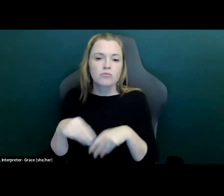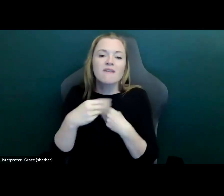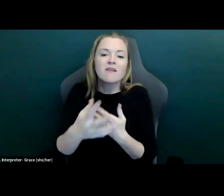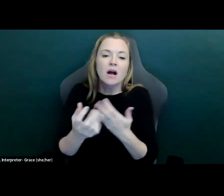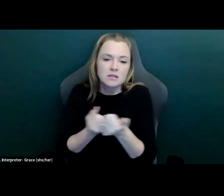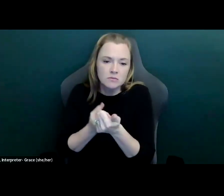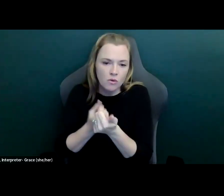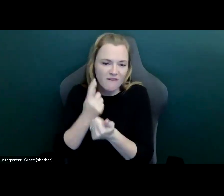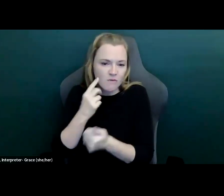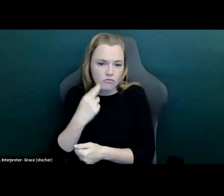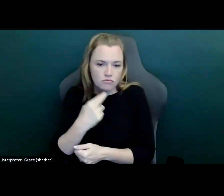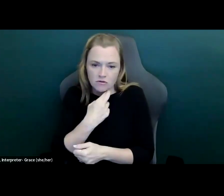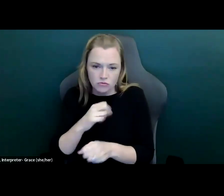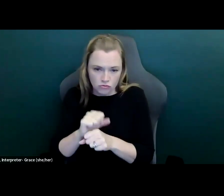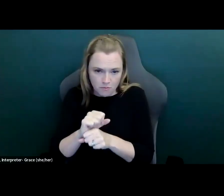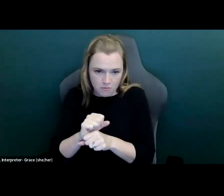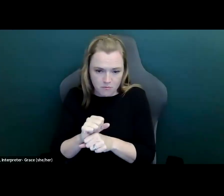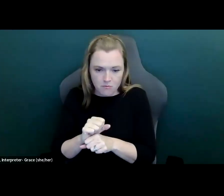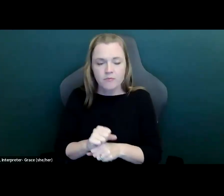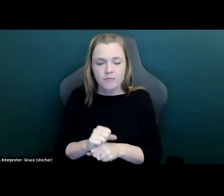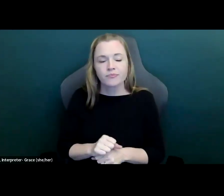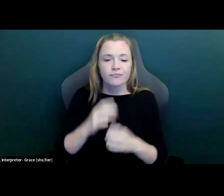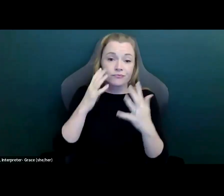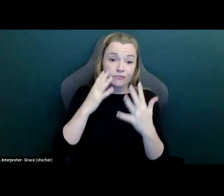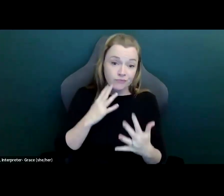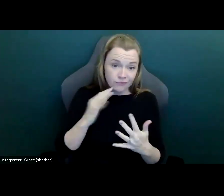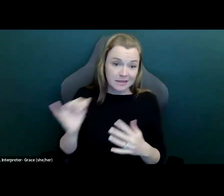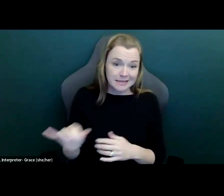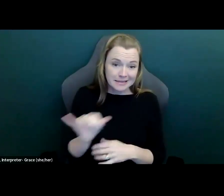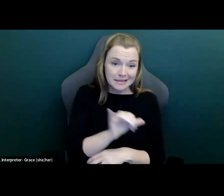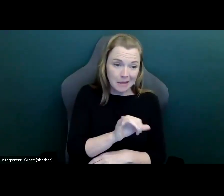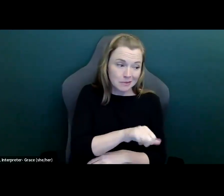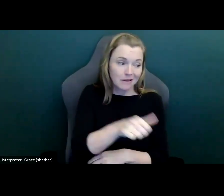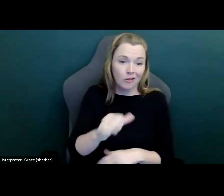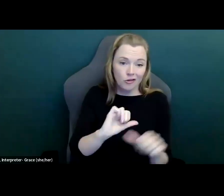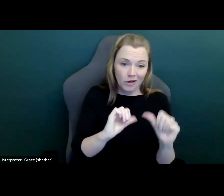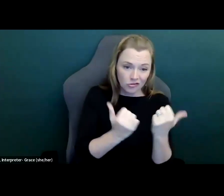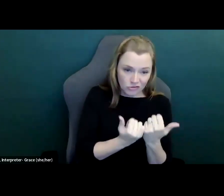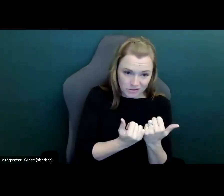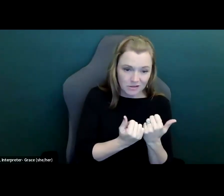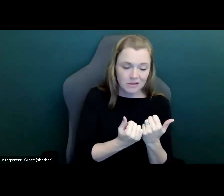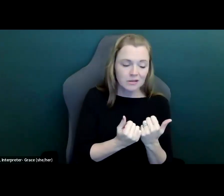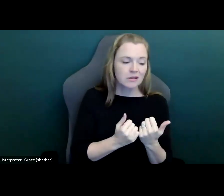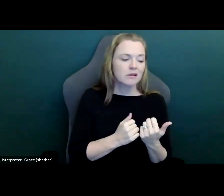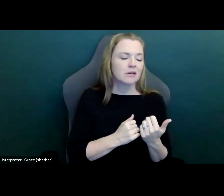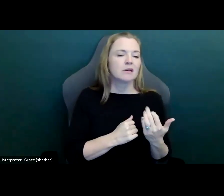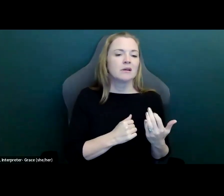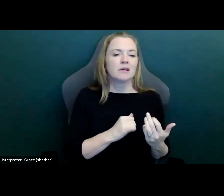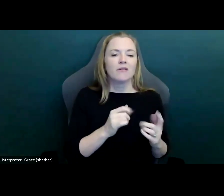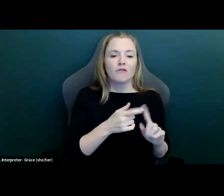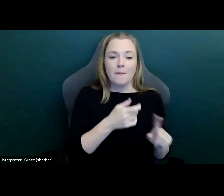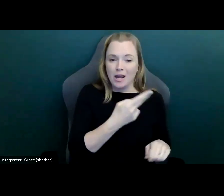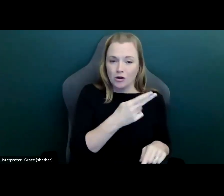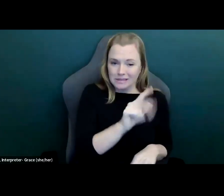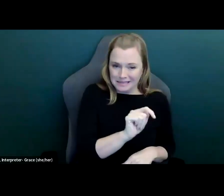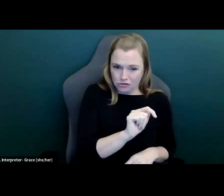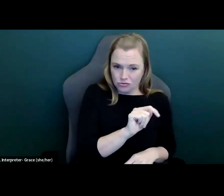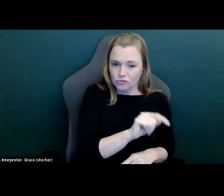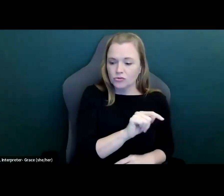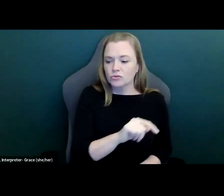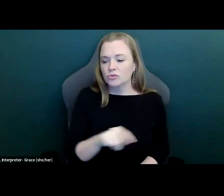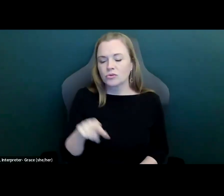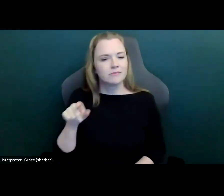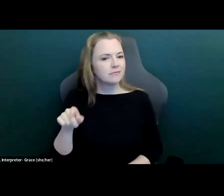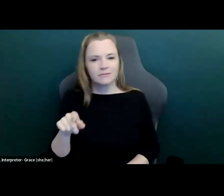job. Unfortunately, like the agency we were using when Nick was employed by Harris Teeter, they were unable to provide the amount and duration